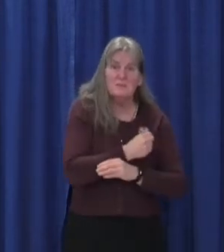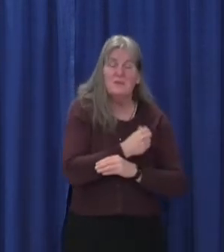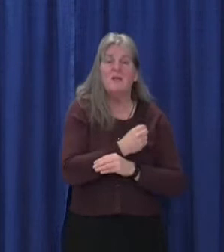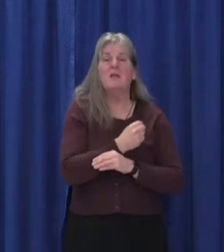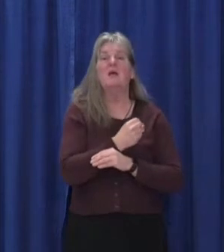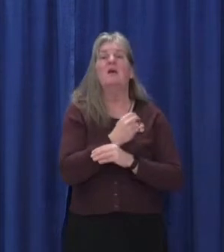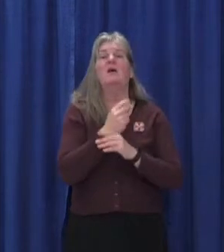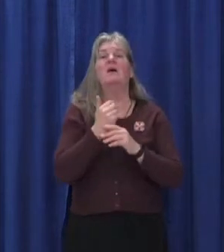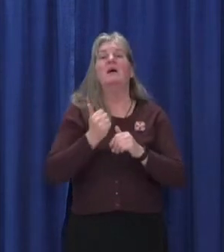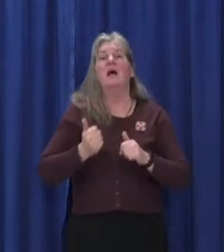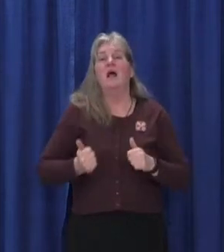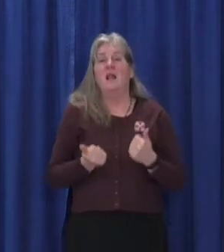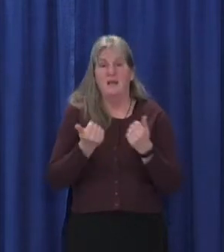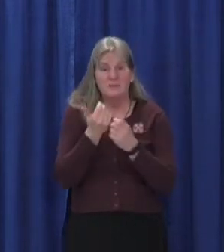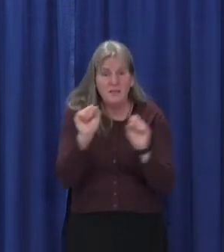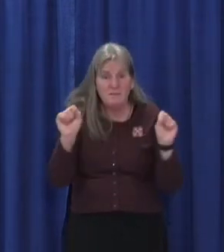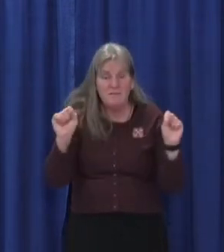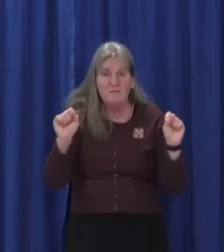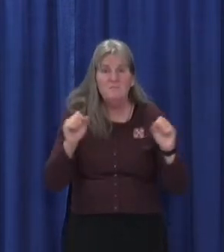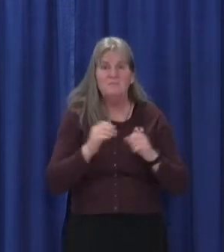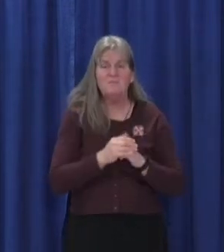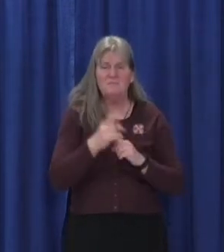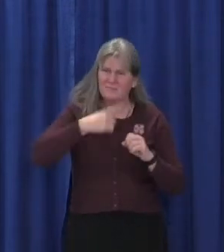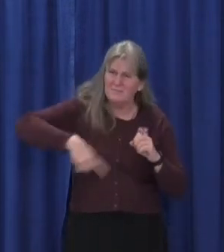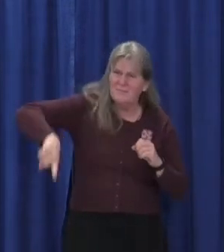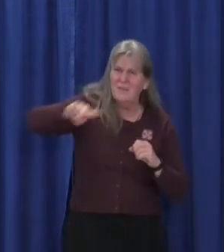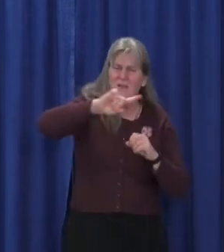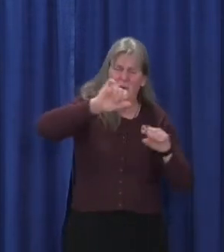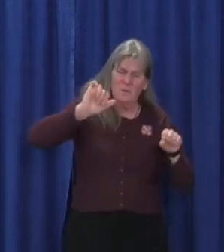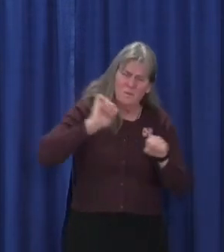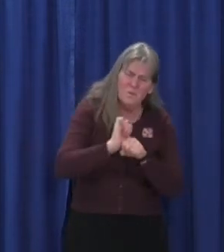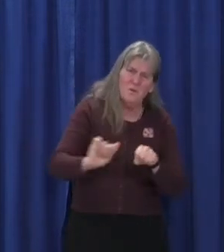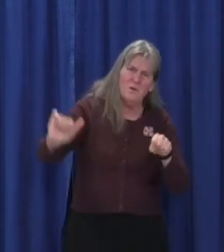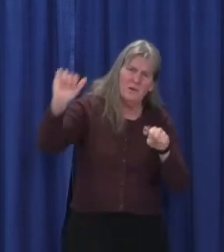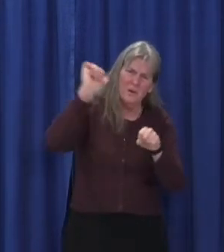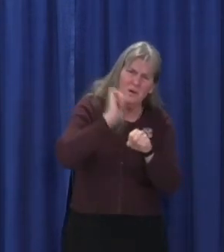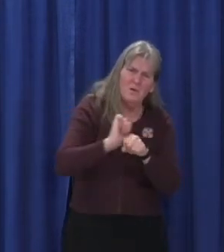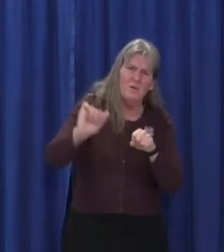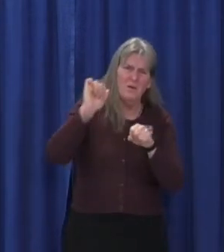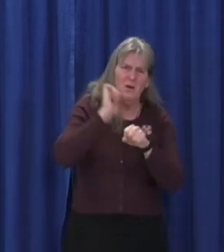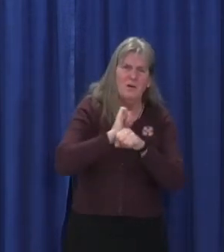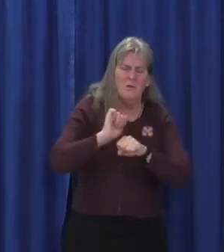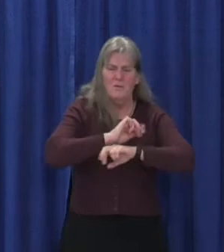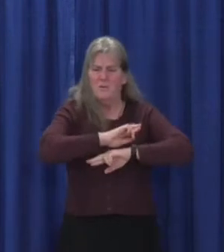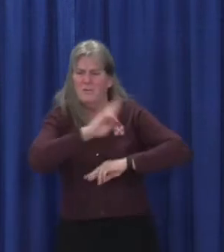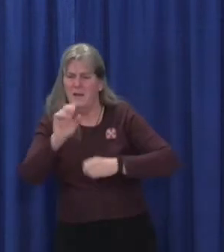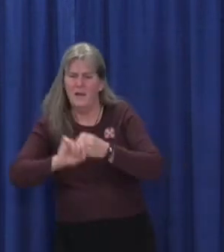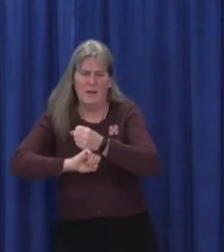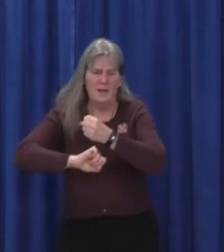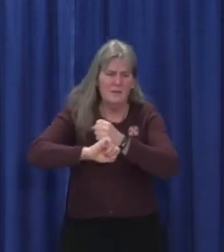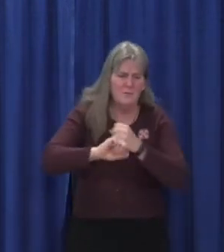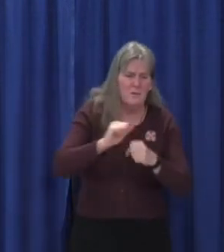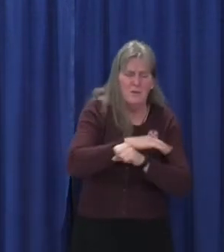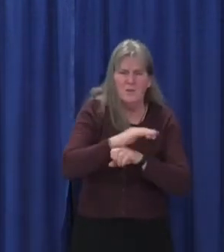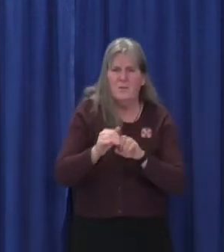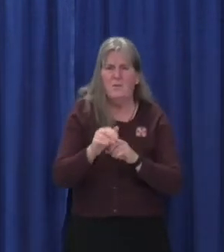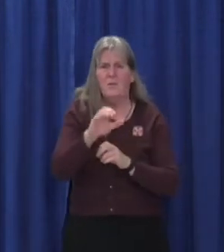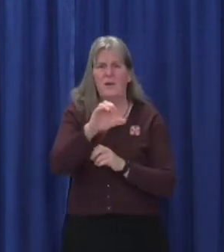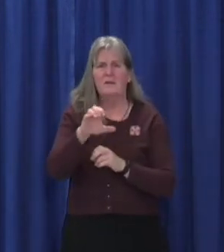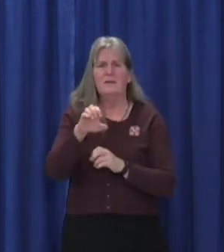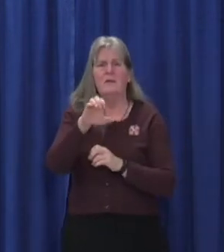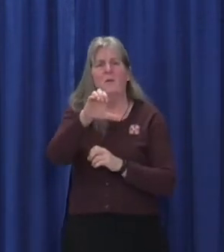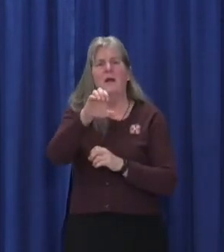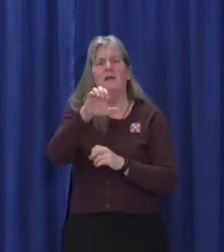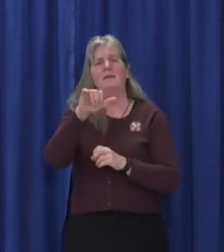it's protected all those people who are working so hard to respond to COVID-19. The staff at YCDC,